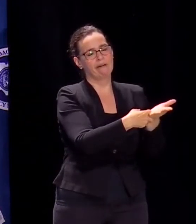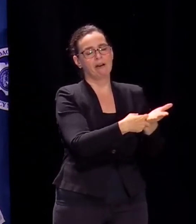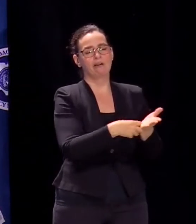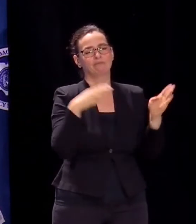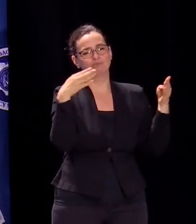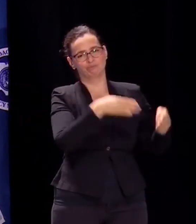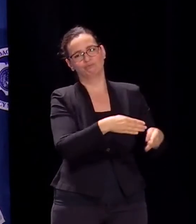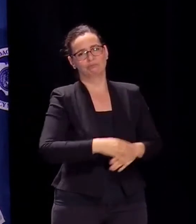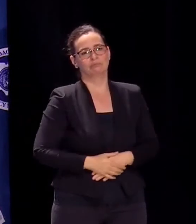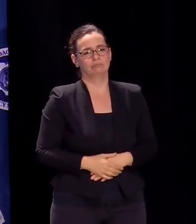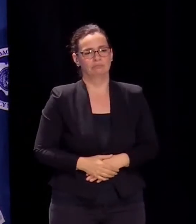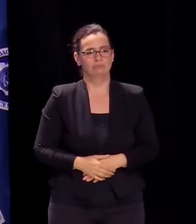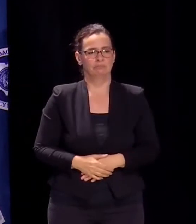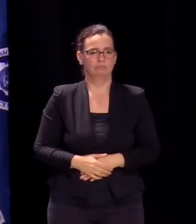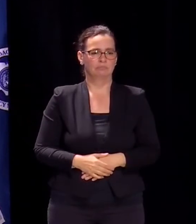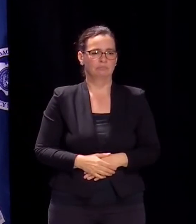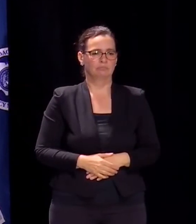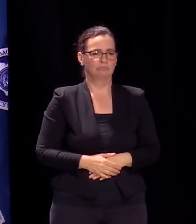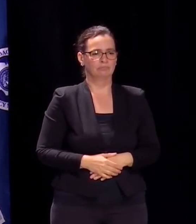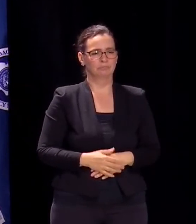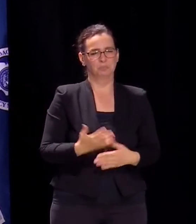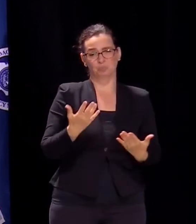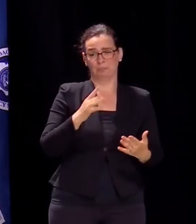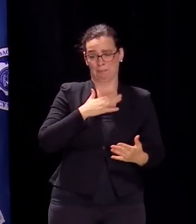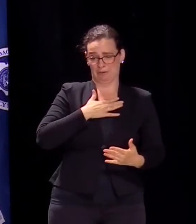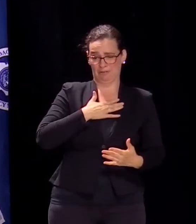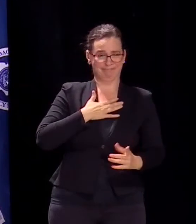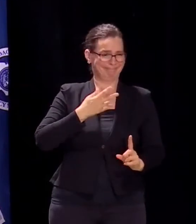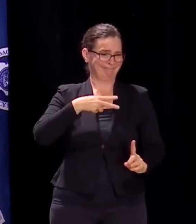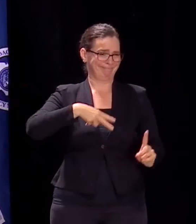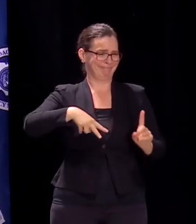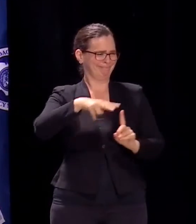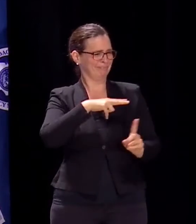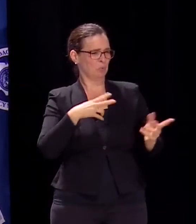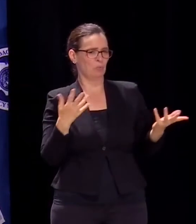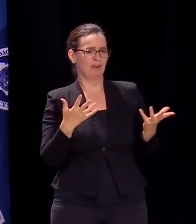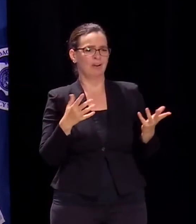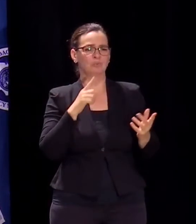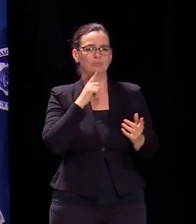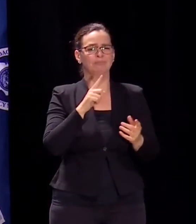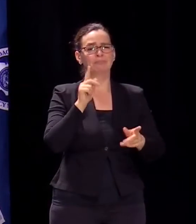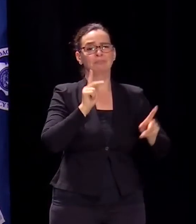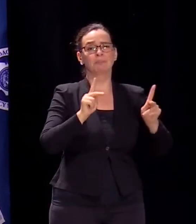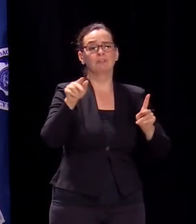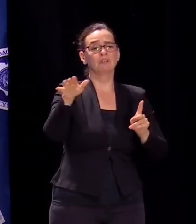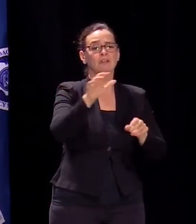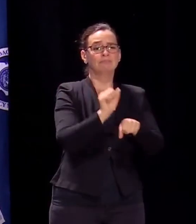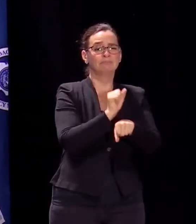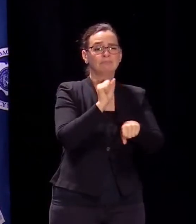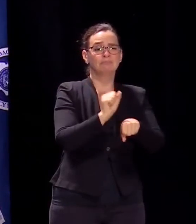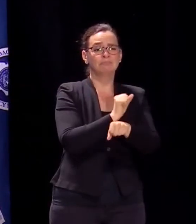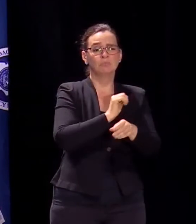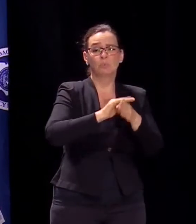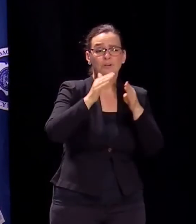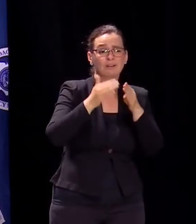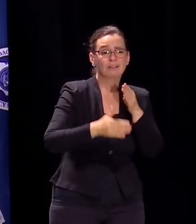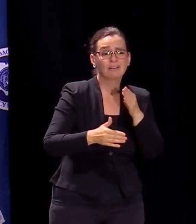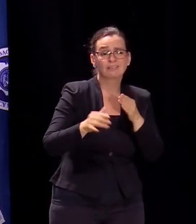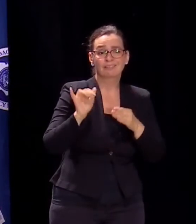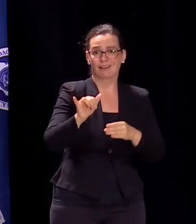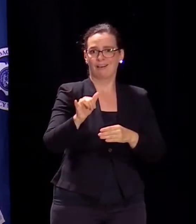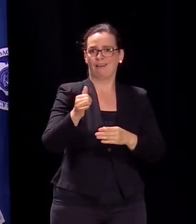regulatory handpoint, I don't know how many people will be working on the weekend to answer those types of calls. But from the